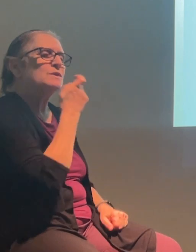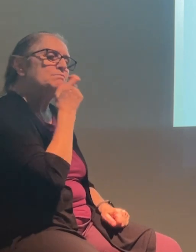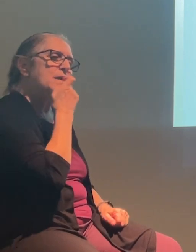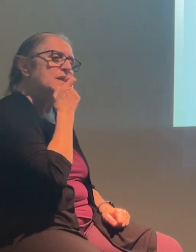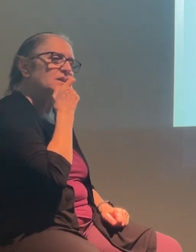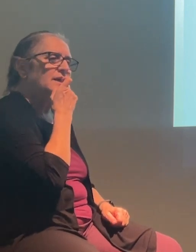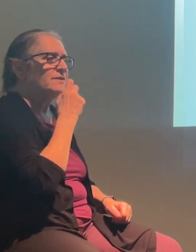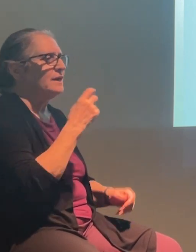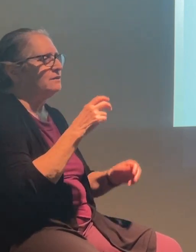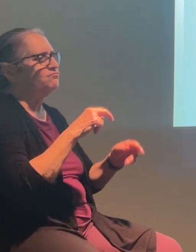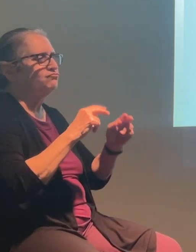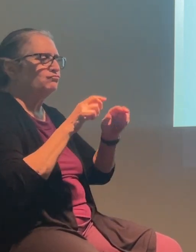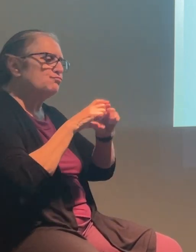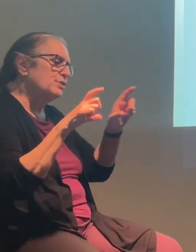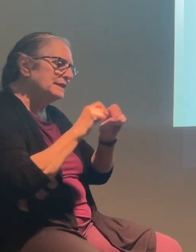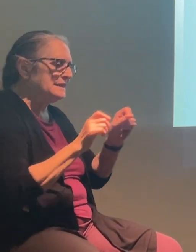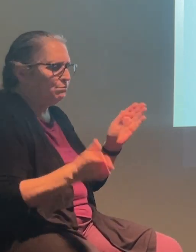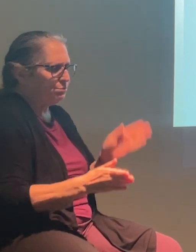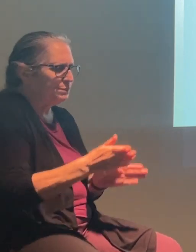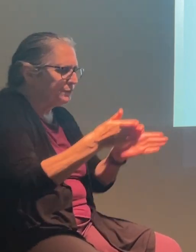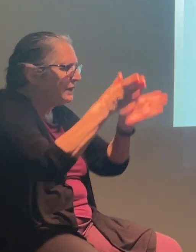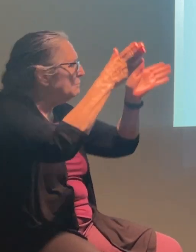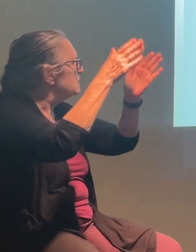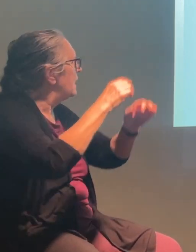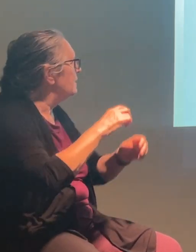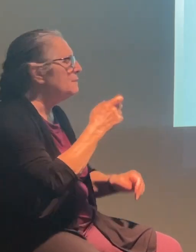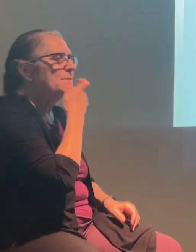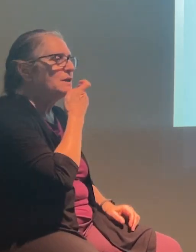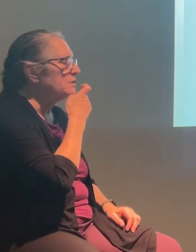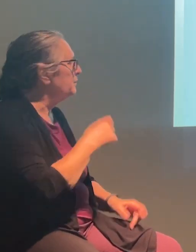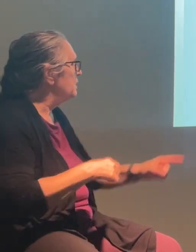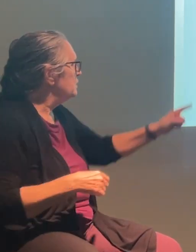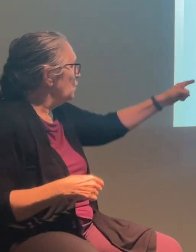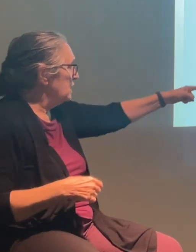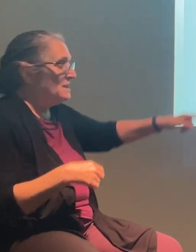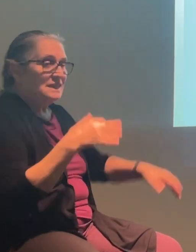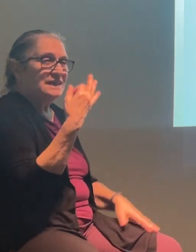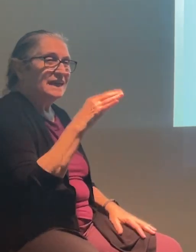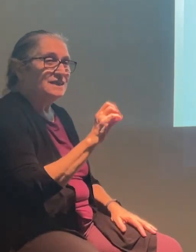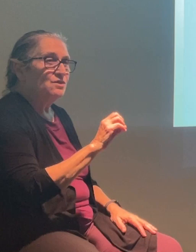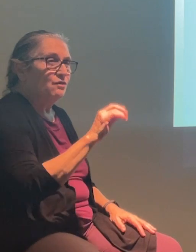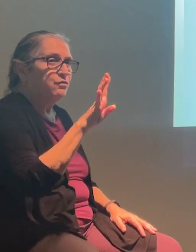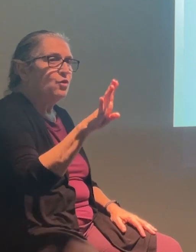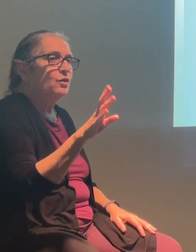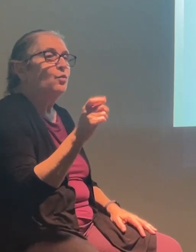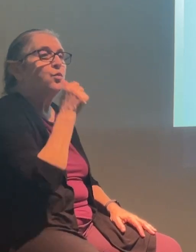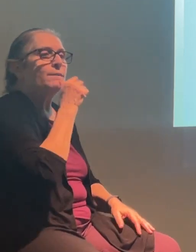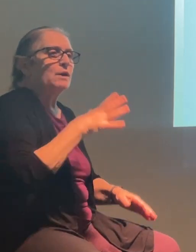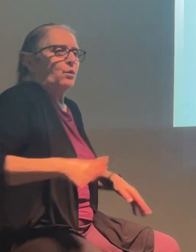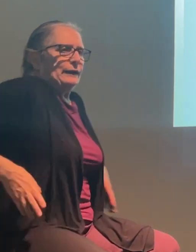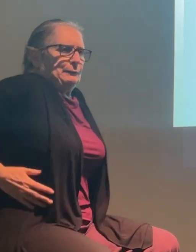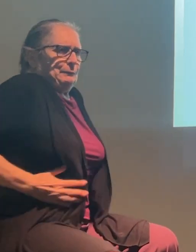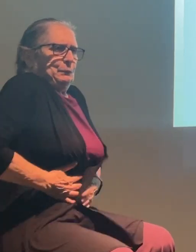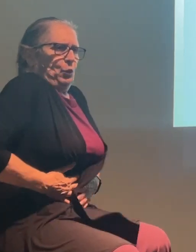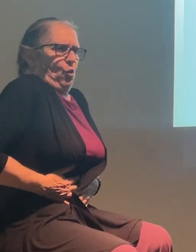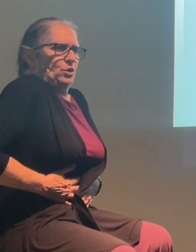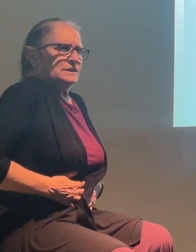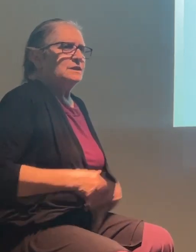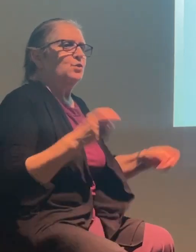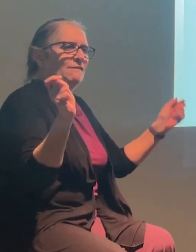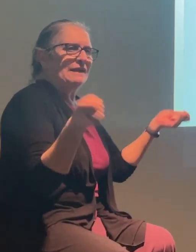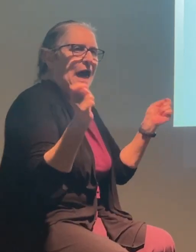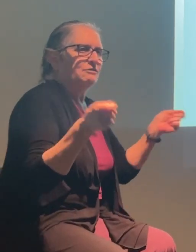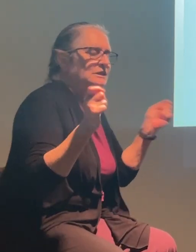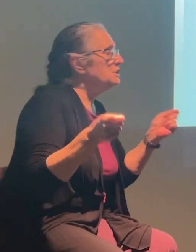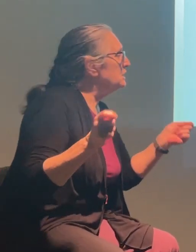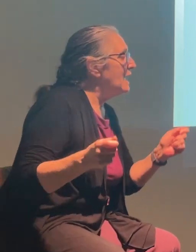photo is considered to be an ode because during that period, women are wearing corsets. You still have carriages. Now you have